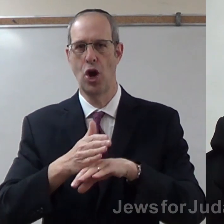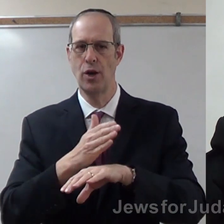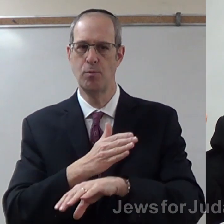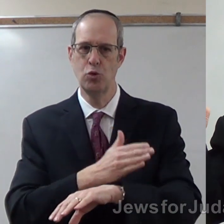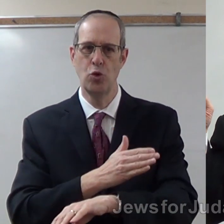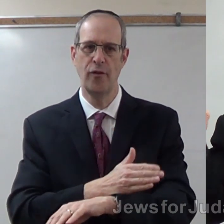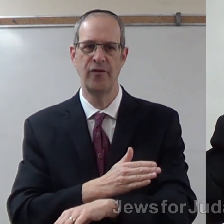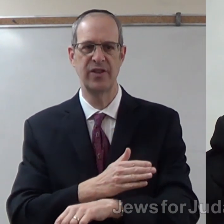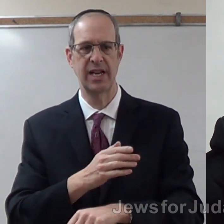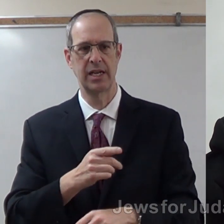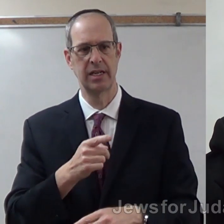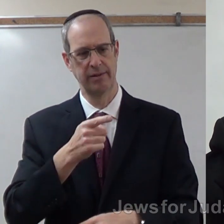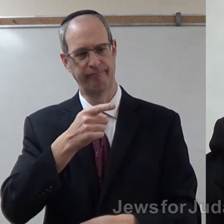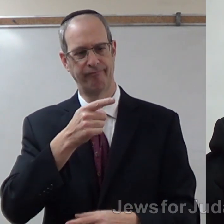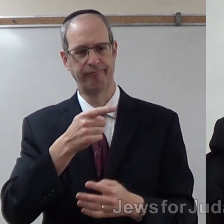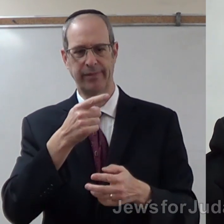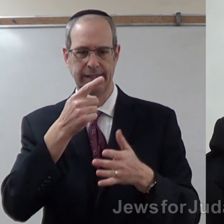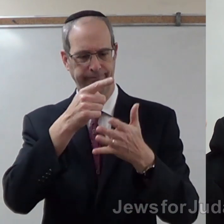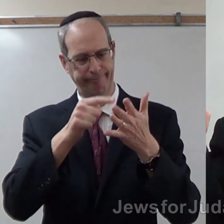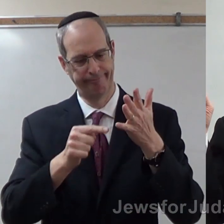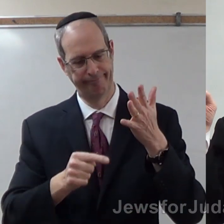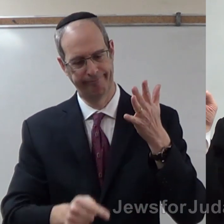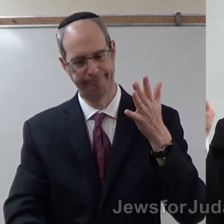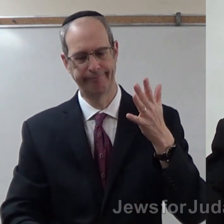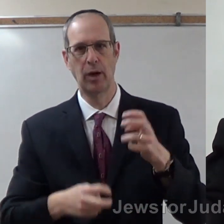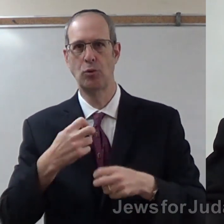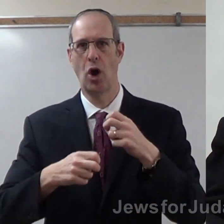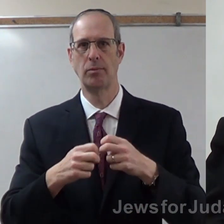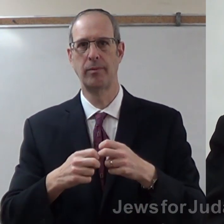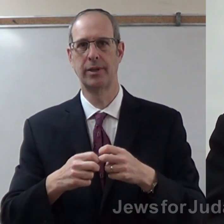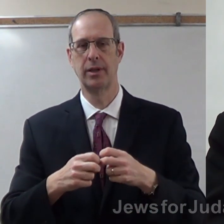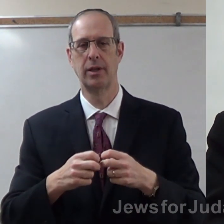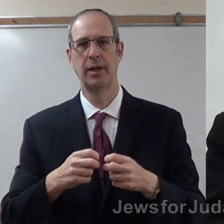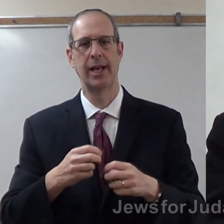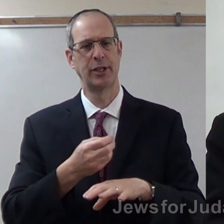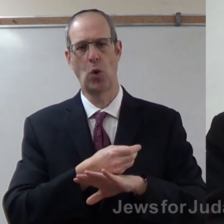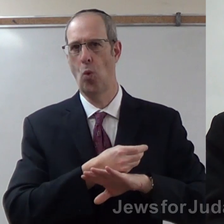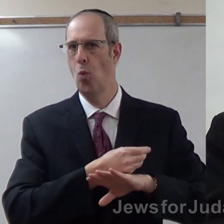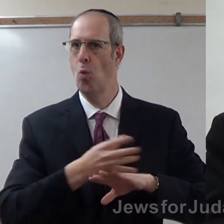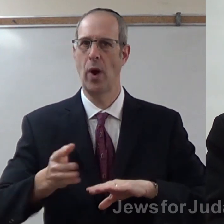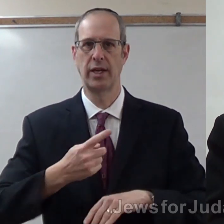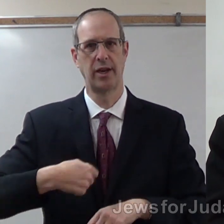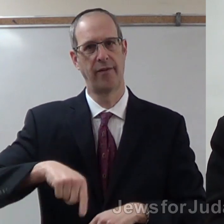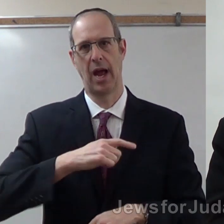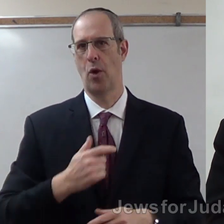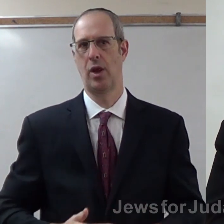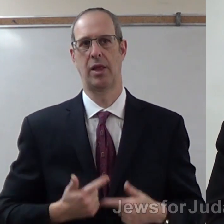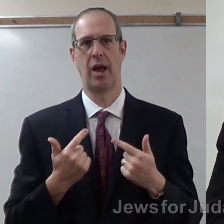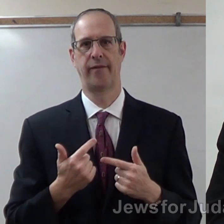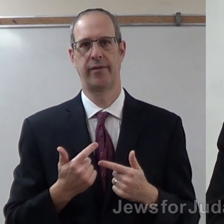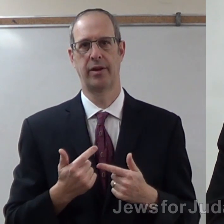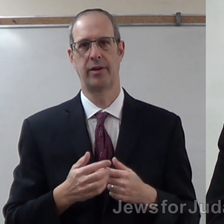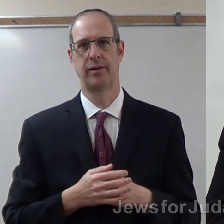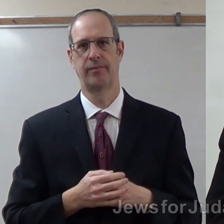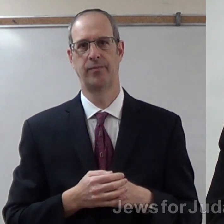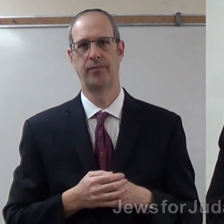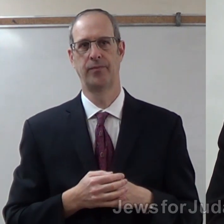improving these problems that we have, then we're wasting our entire life.